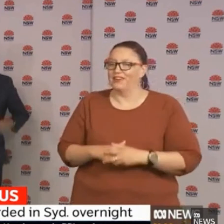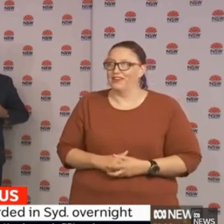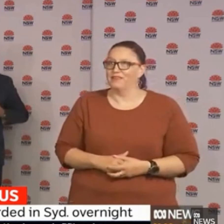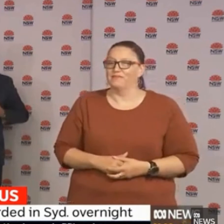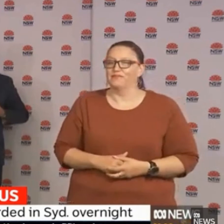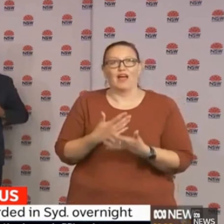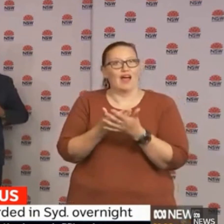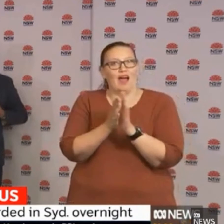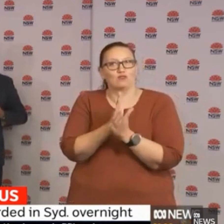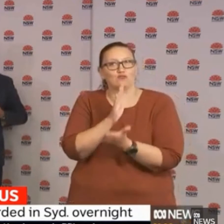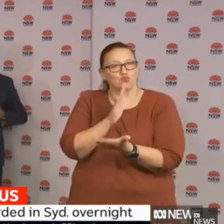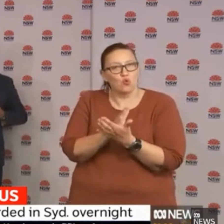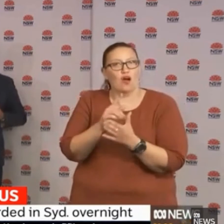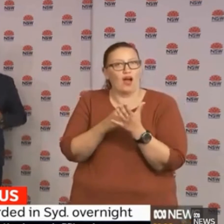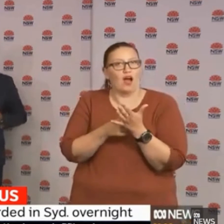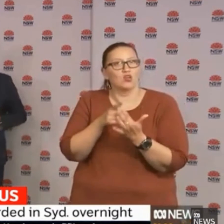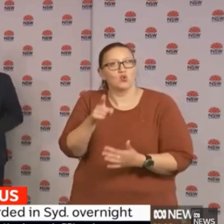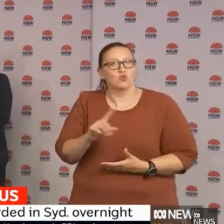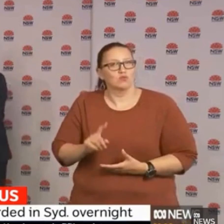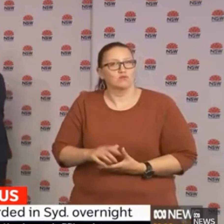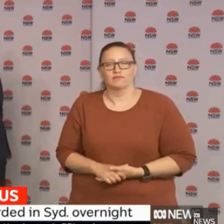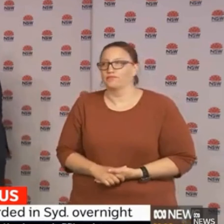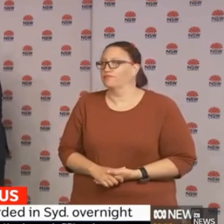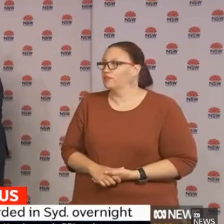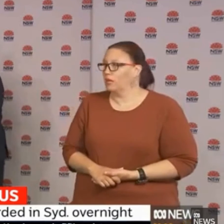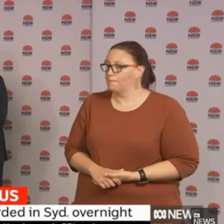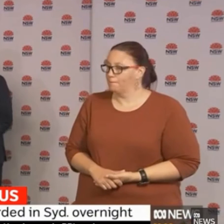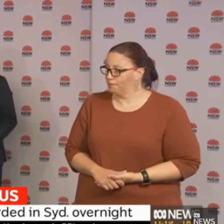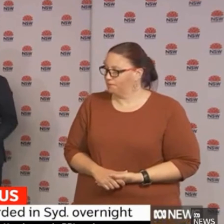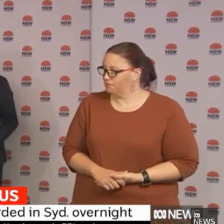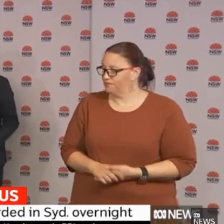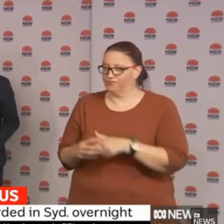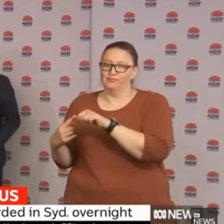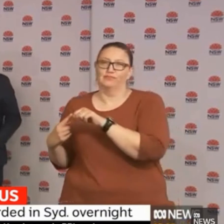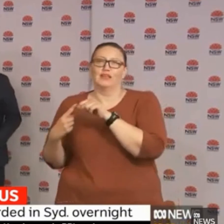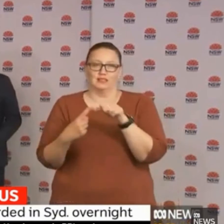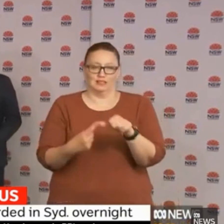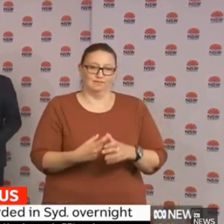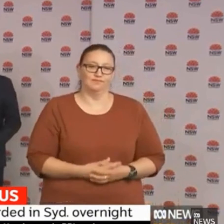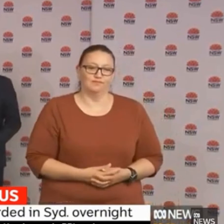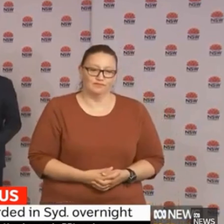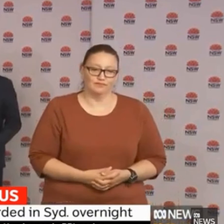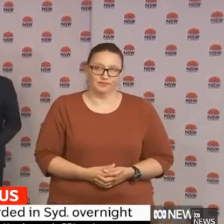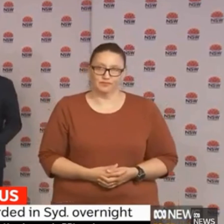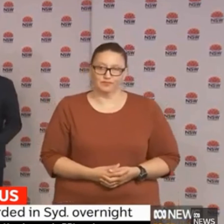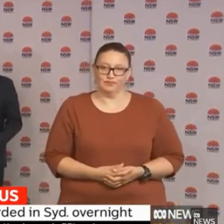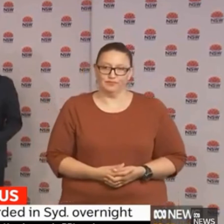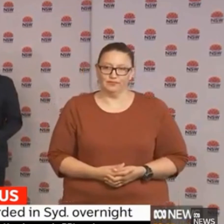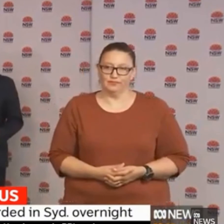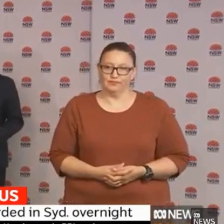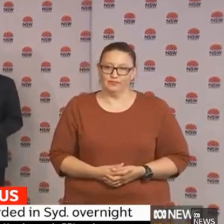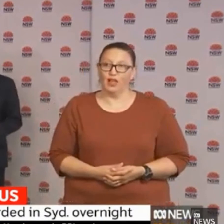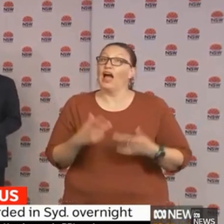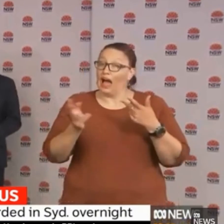And what are you doing to try and go back from there? Look, we're also pursuing other people as part of the cluster that have